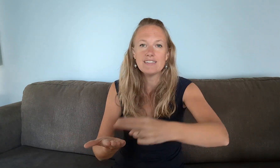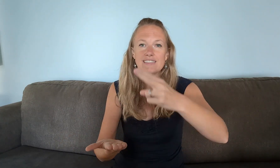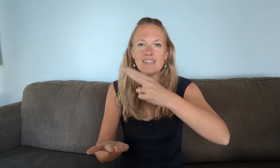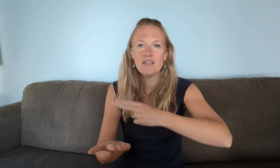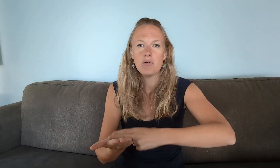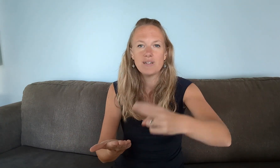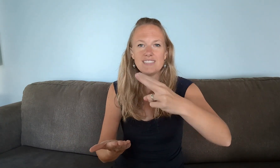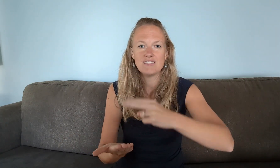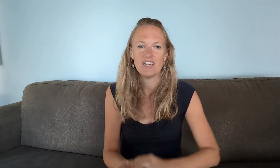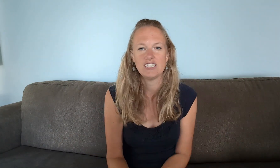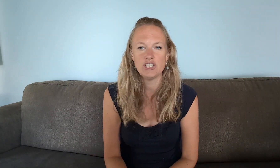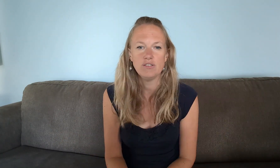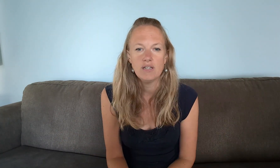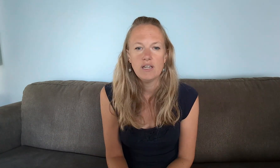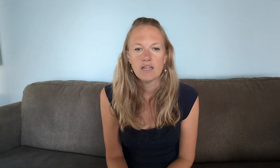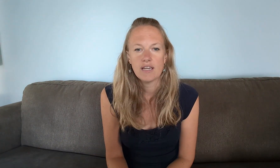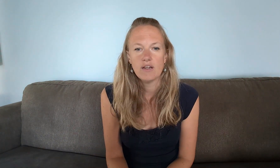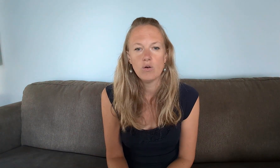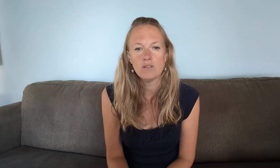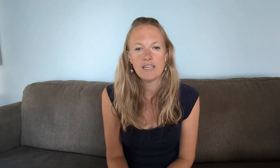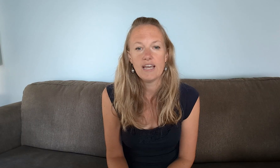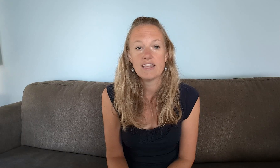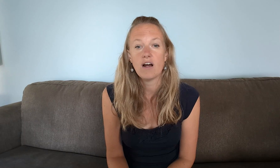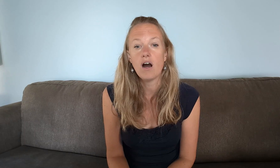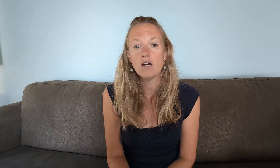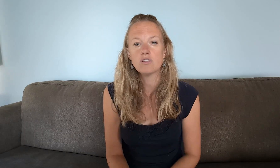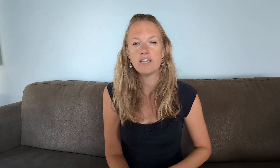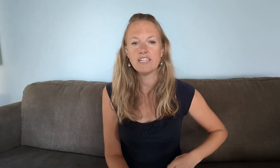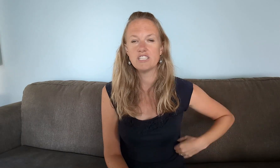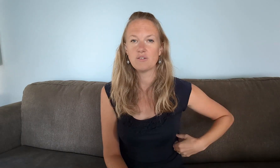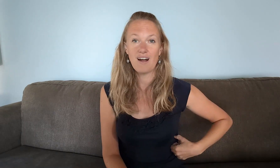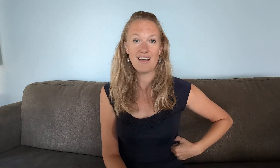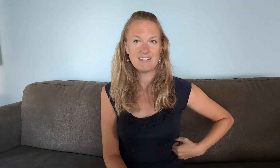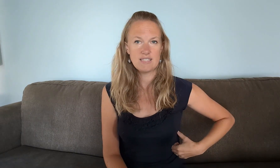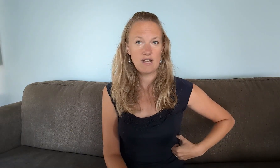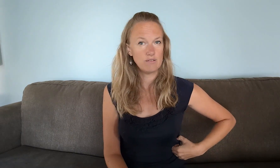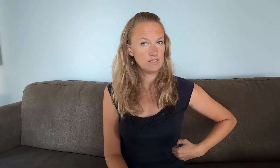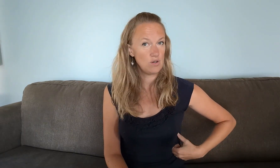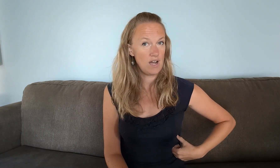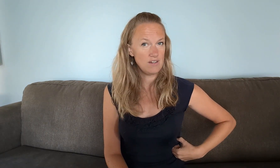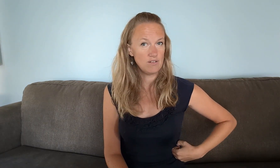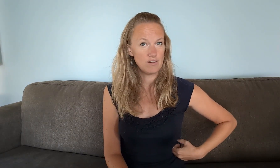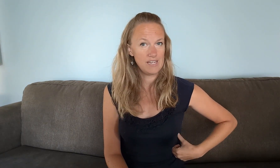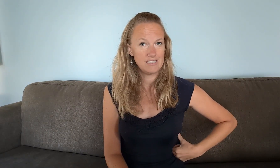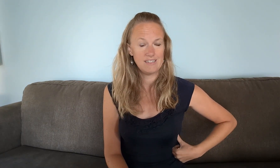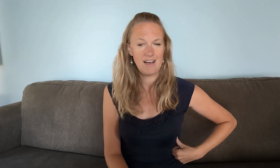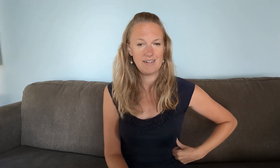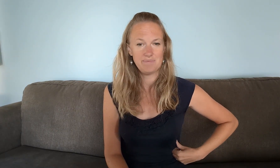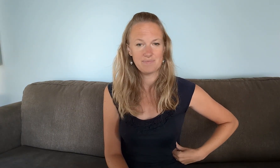learned, but once is fine too. Okay, holy, and then all creation cries. So I know creation,